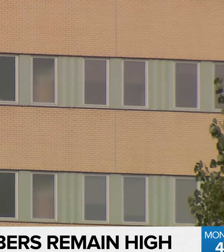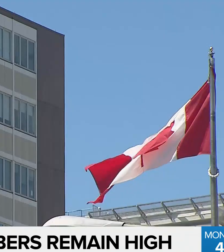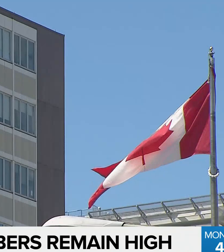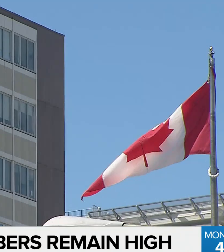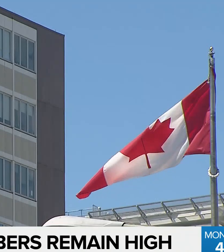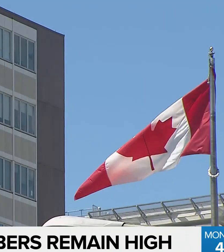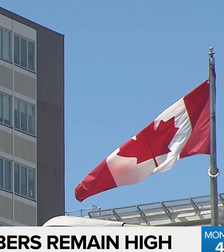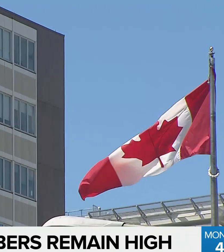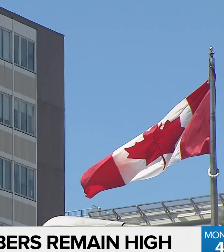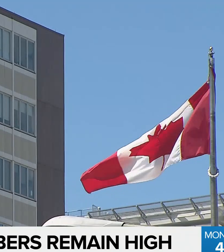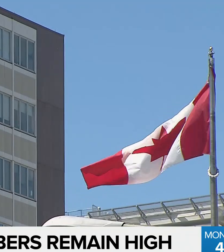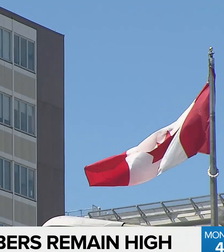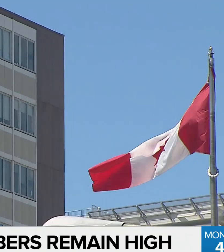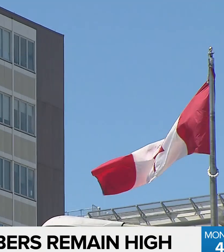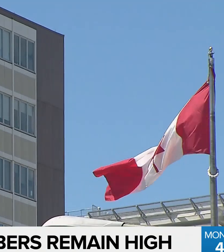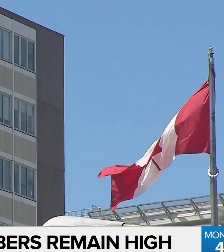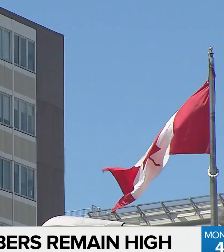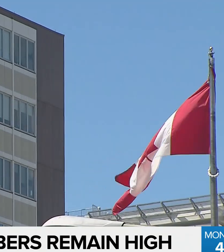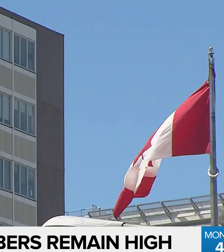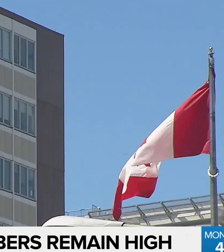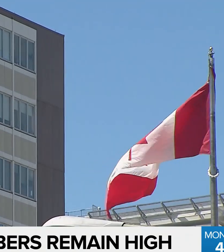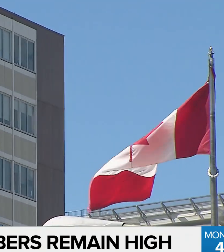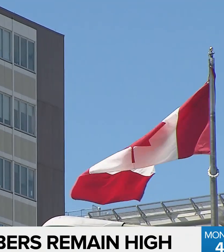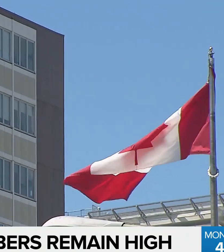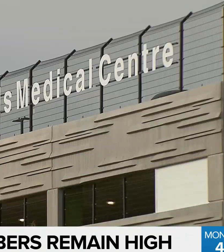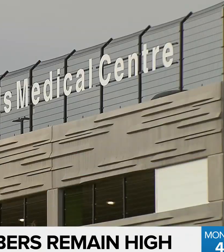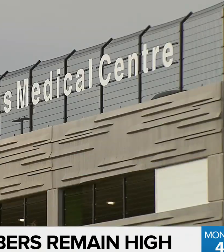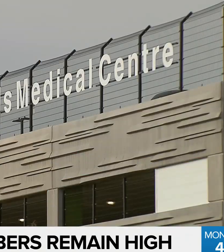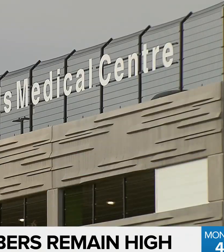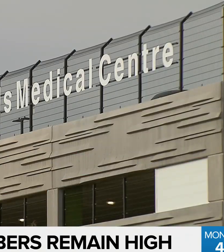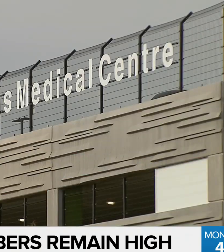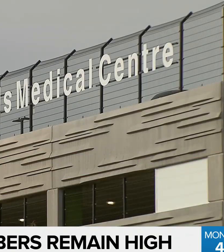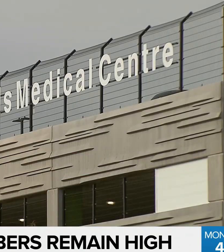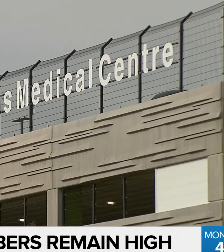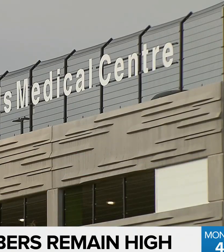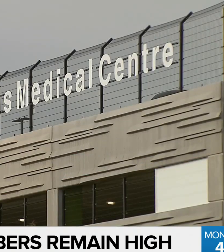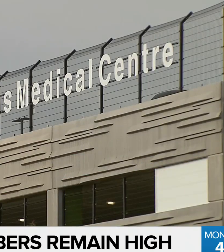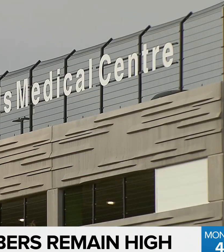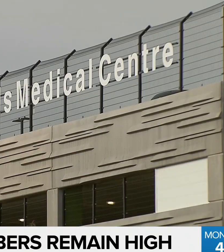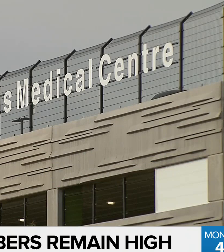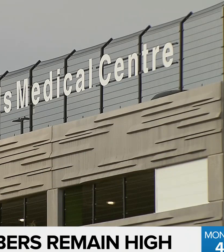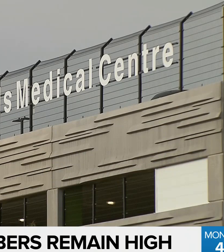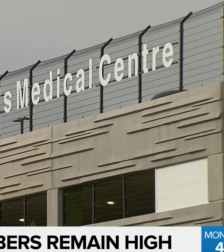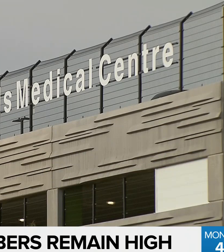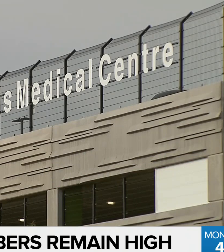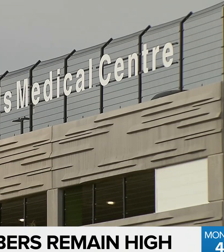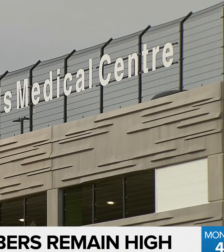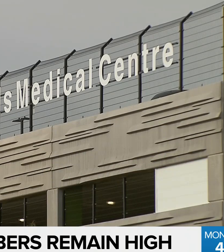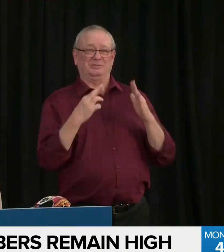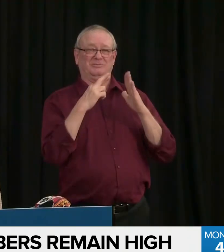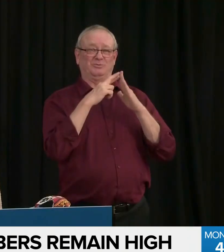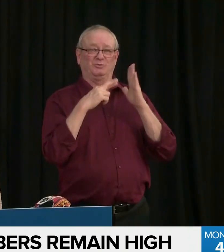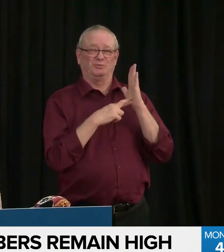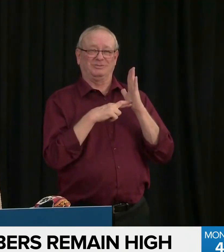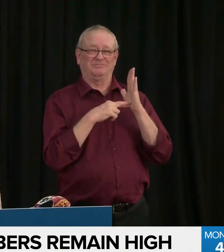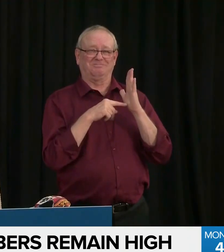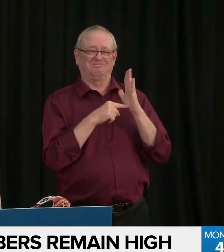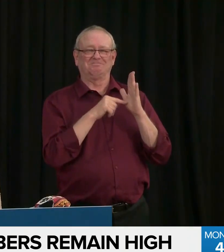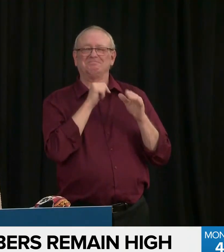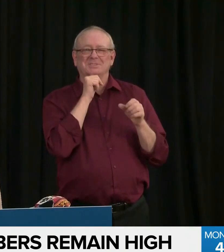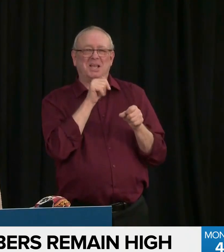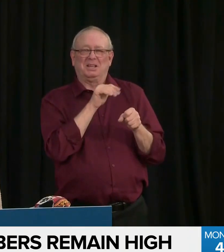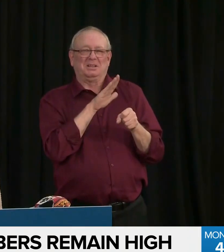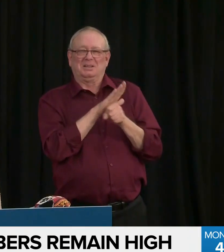The majority of ICU cases are in the 50 to 79 age range. With case numbers skyrocketing, Dr. Dina Hinshaw says the